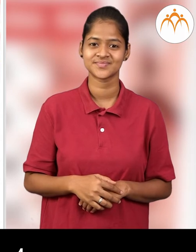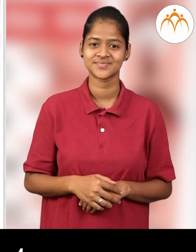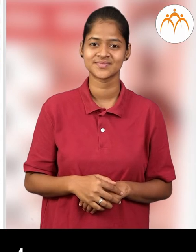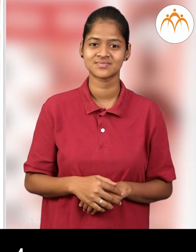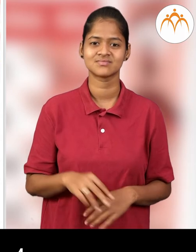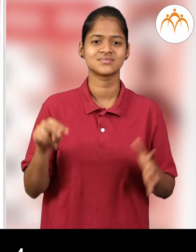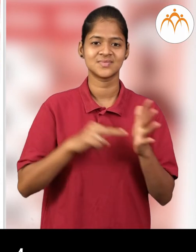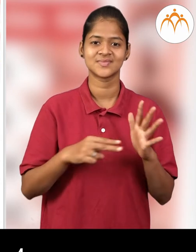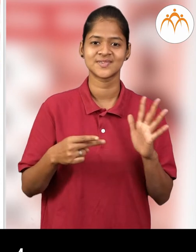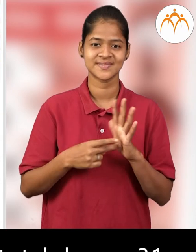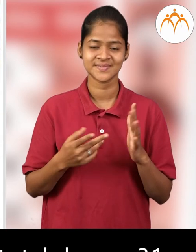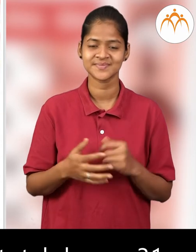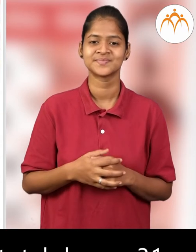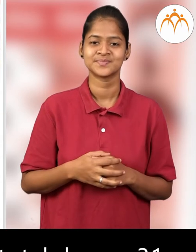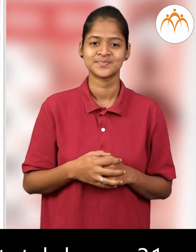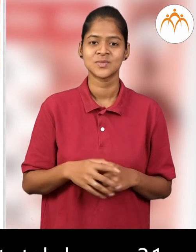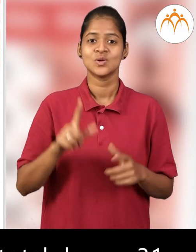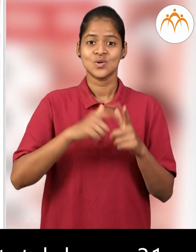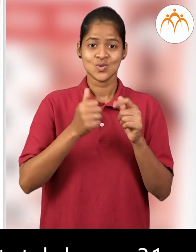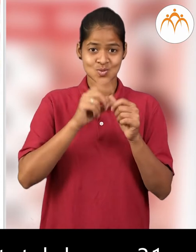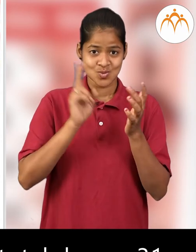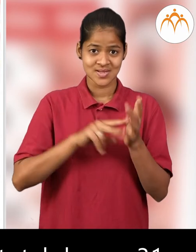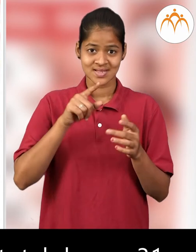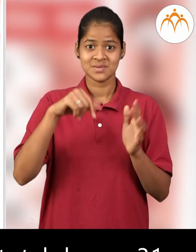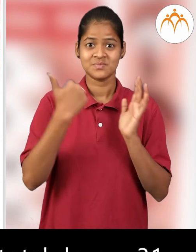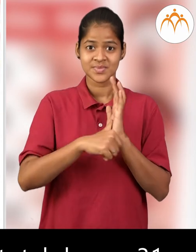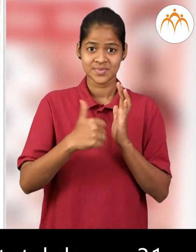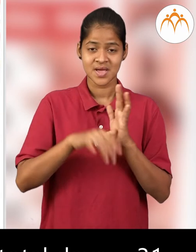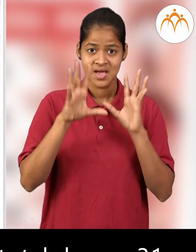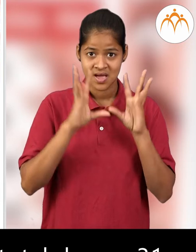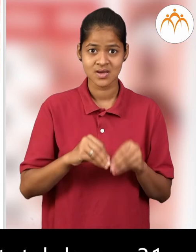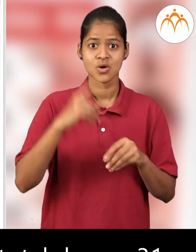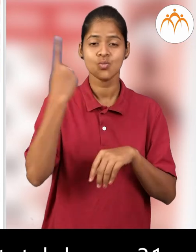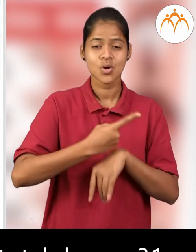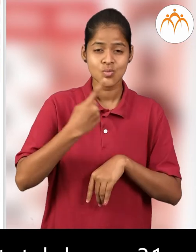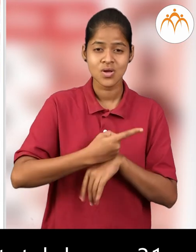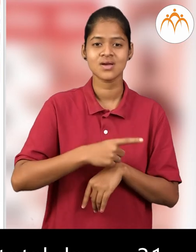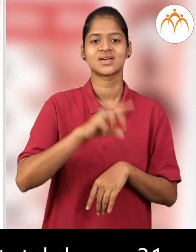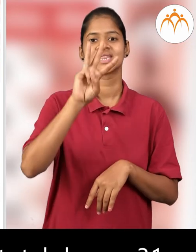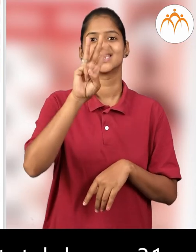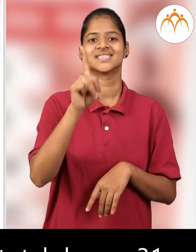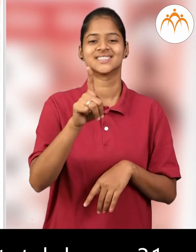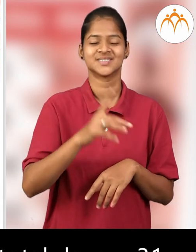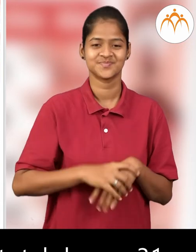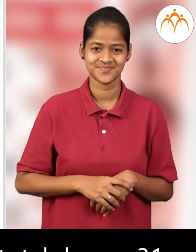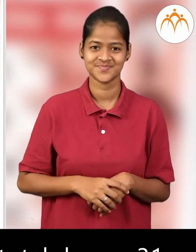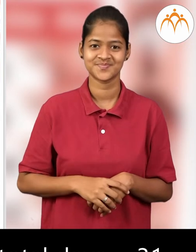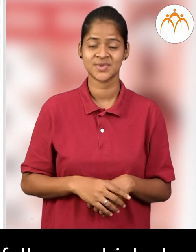4. This means January has total days 31. Now,